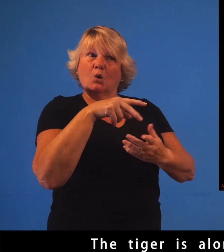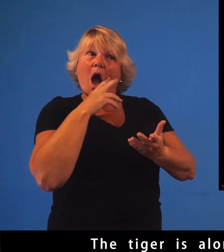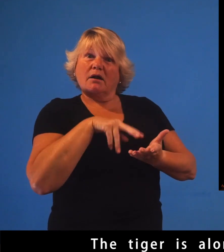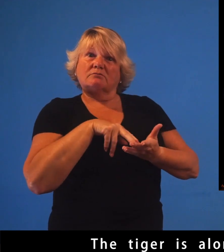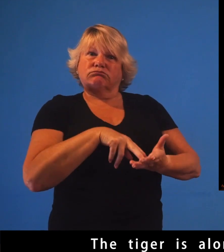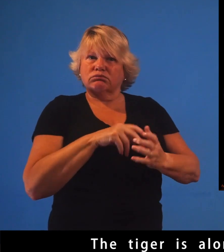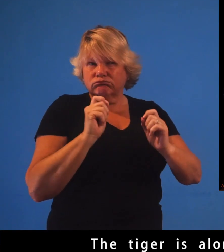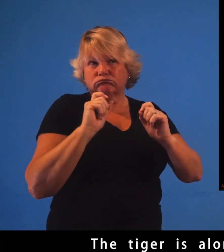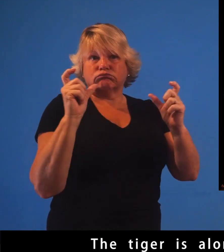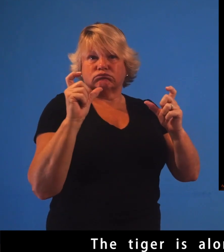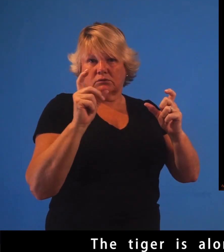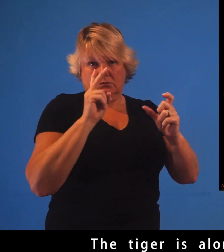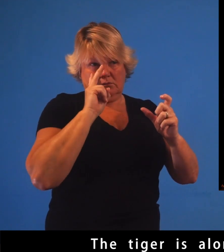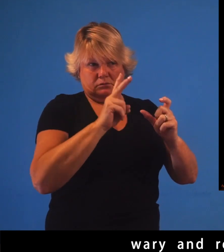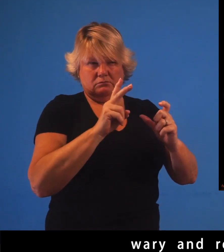alert,